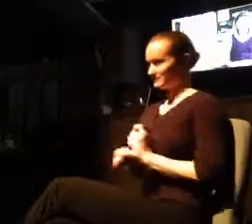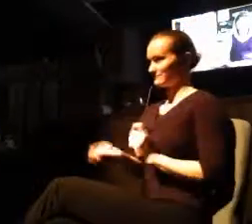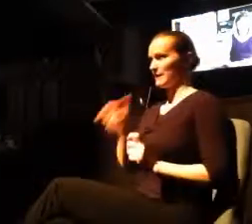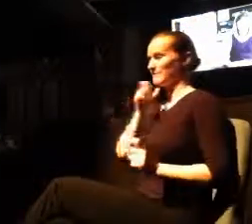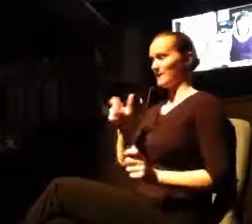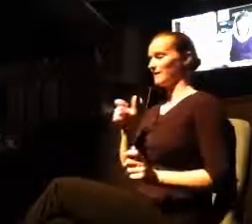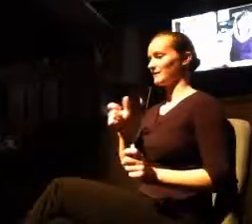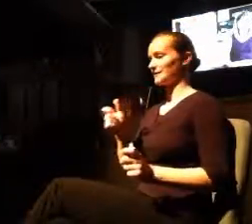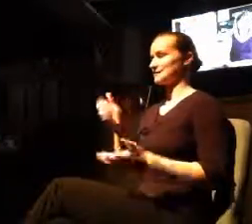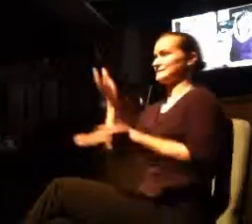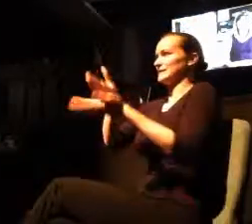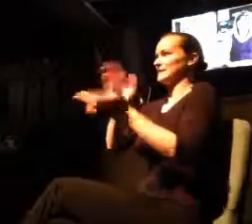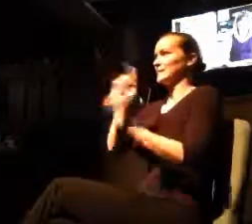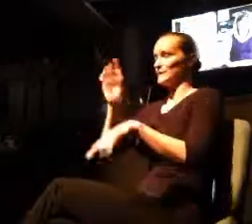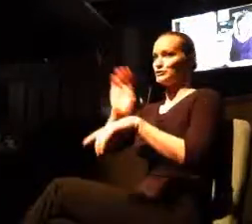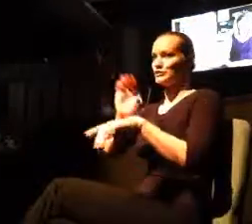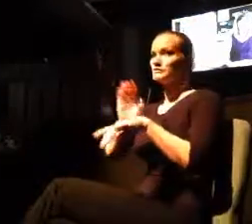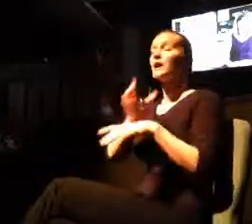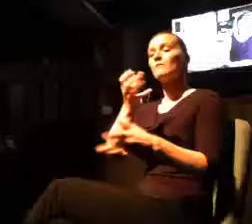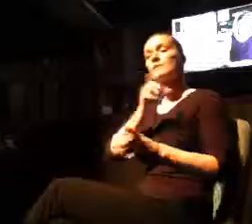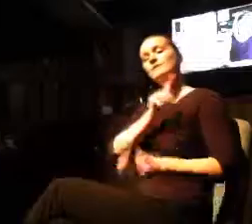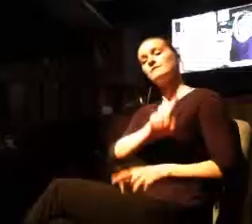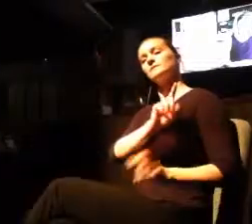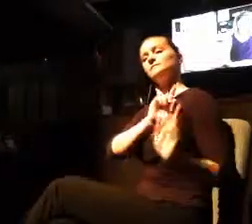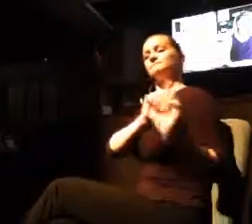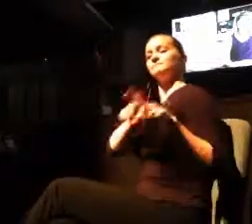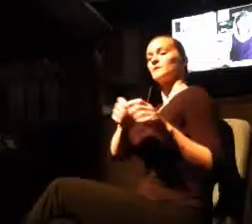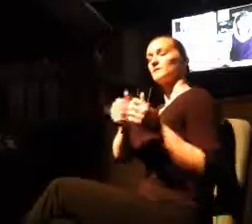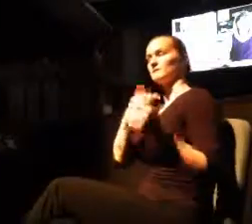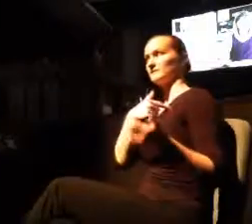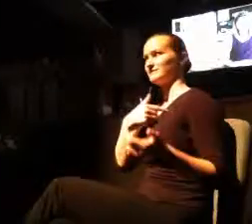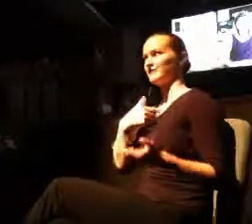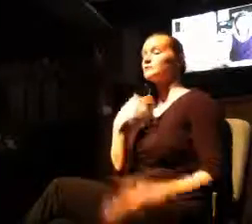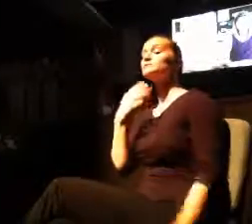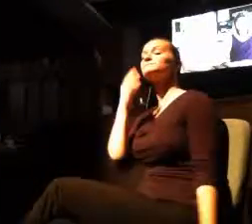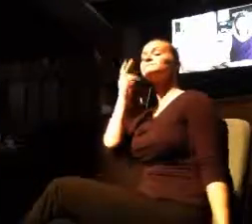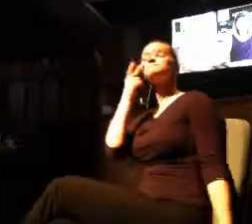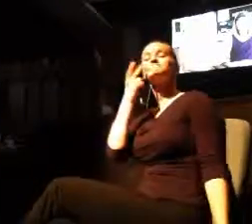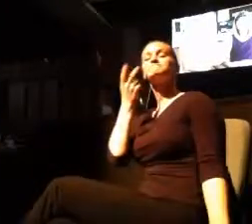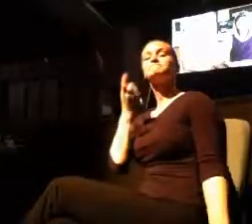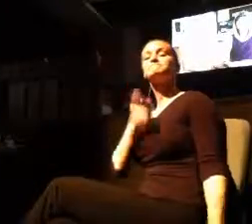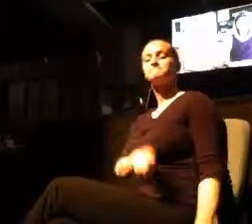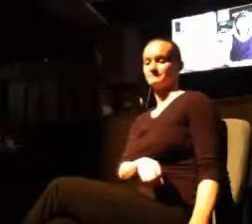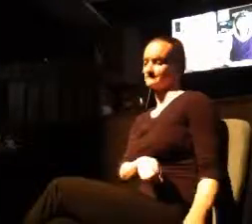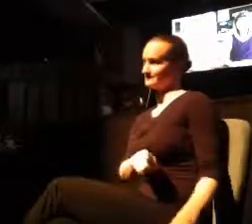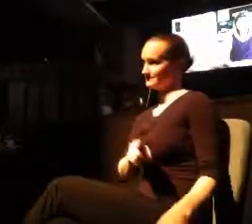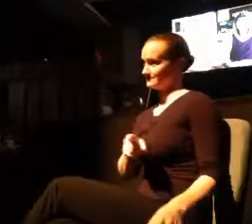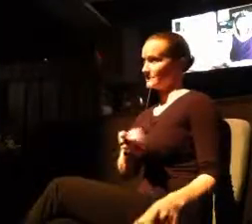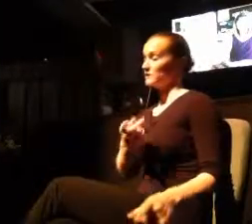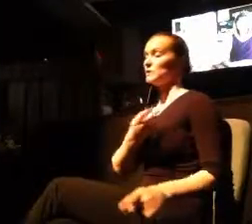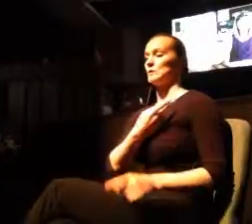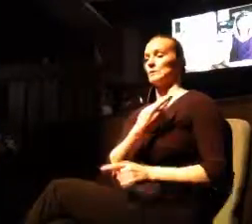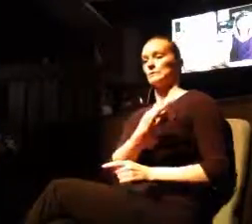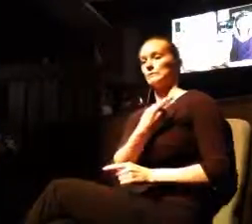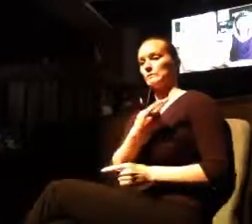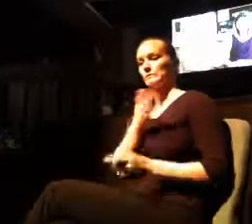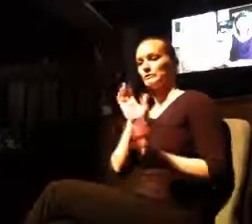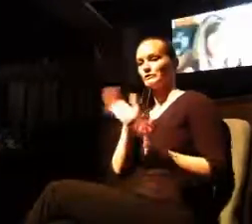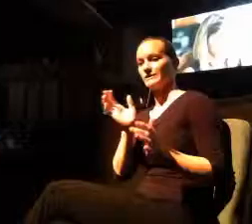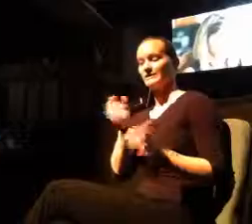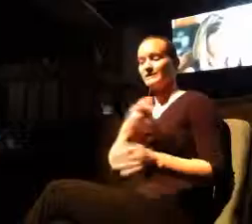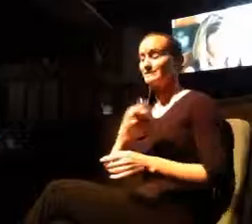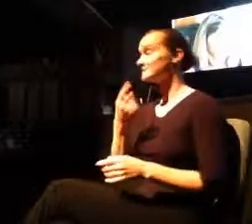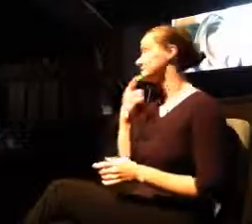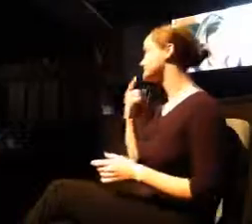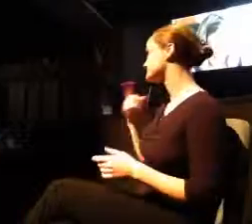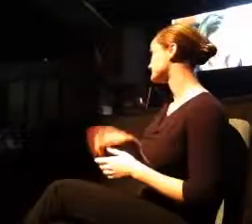I wanted him to be part of that, but I didn't say that. I just kind of let to see what would happen. And very shortly after we started talking, he said to